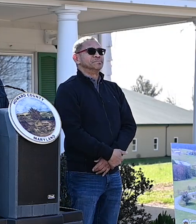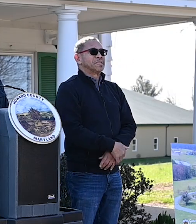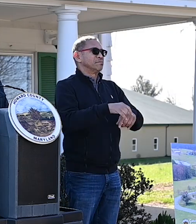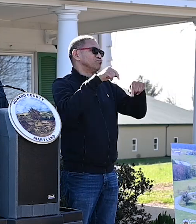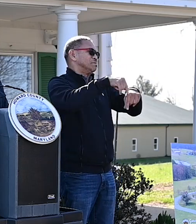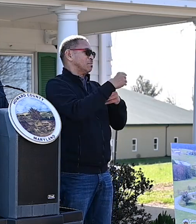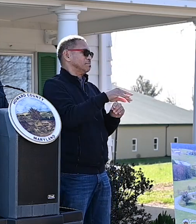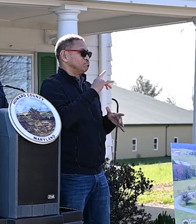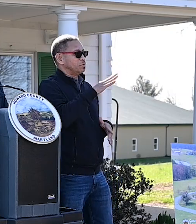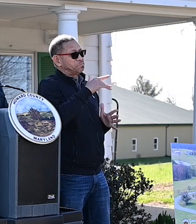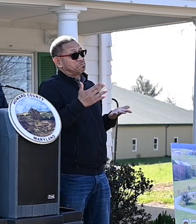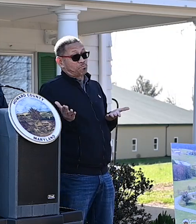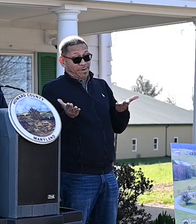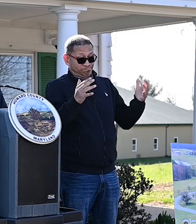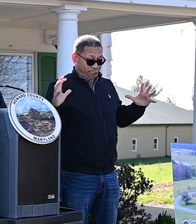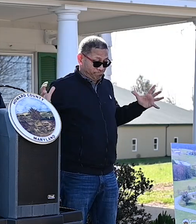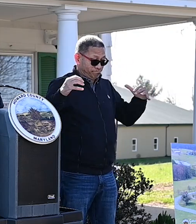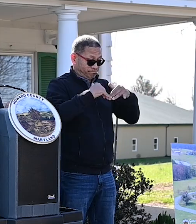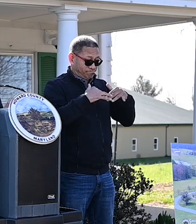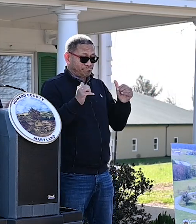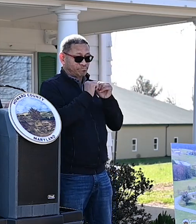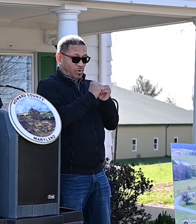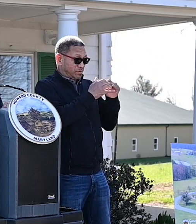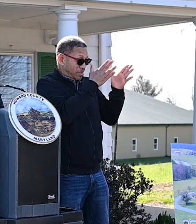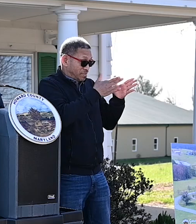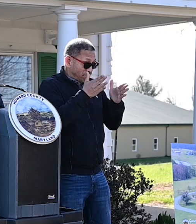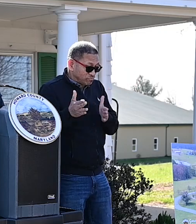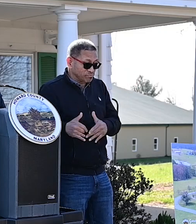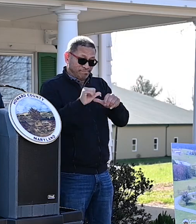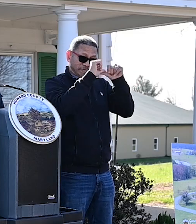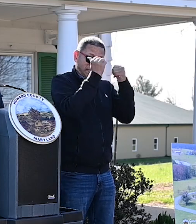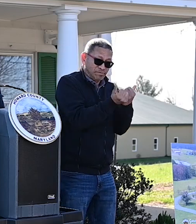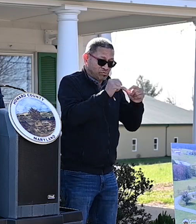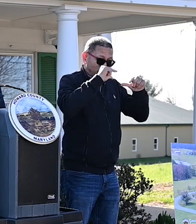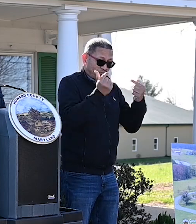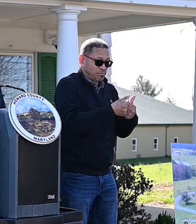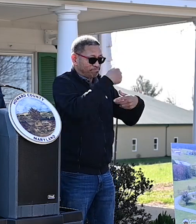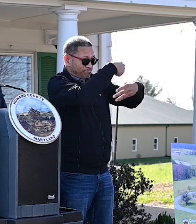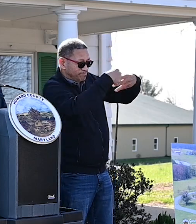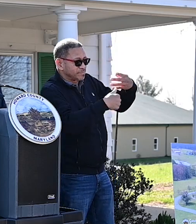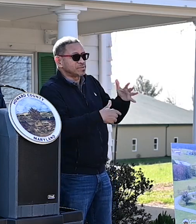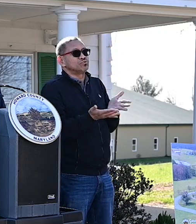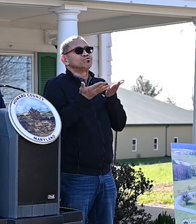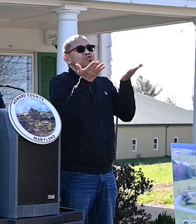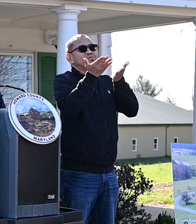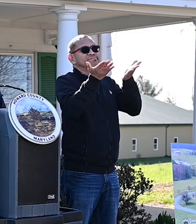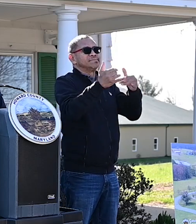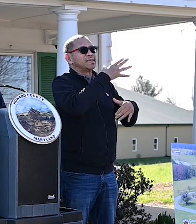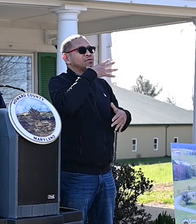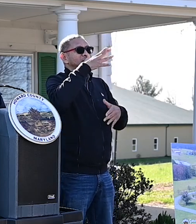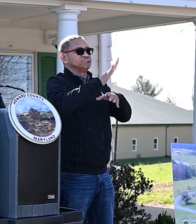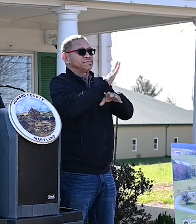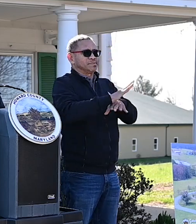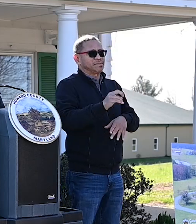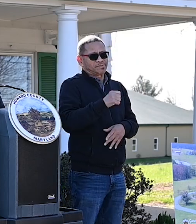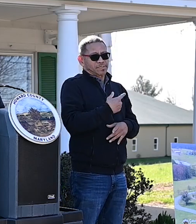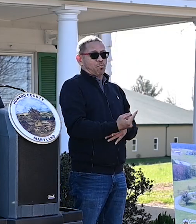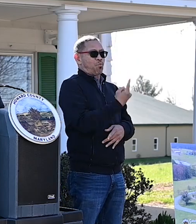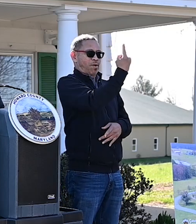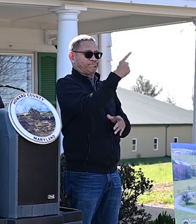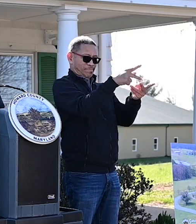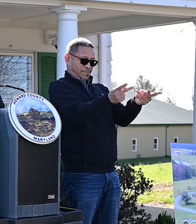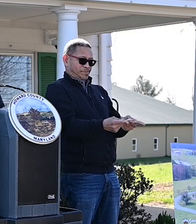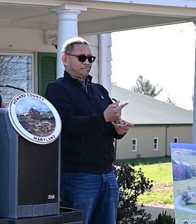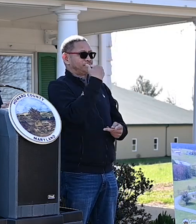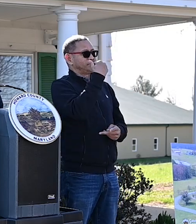So this office is going to bring together all the individuals, the agencies, the groups that serve the agriculture industry in a single